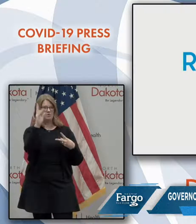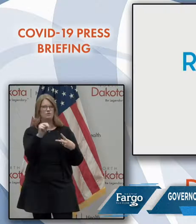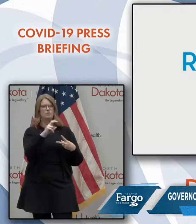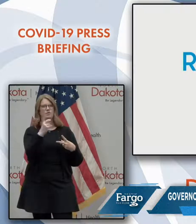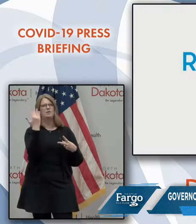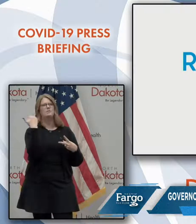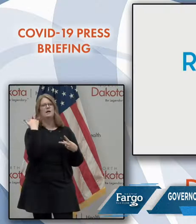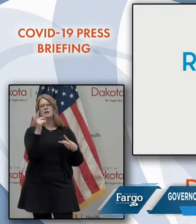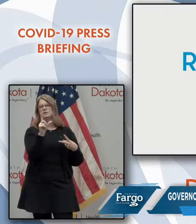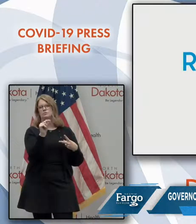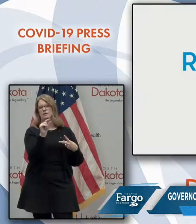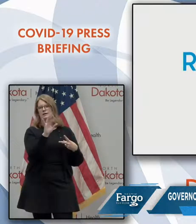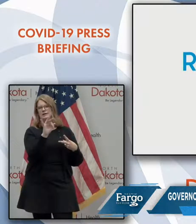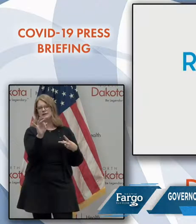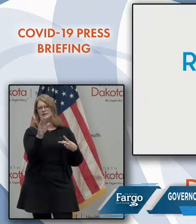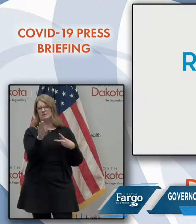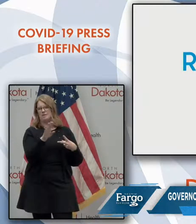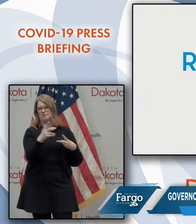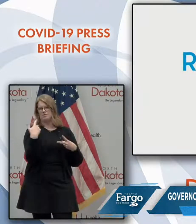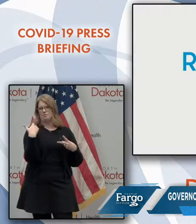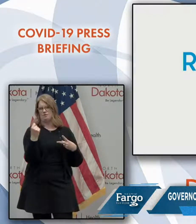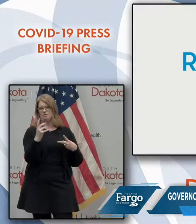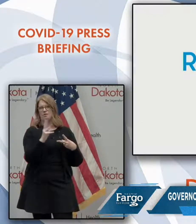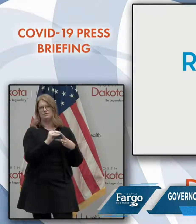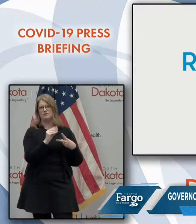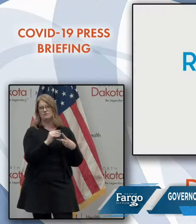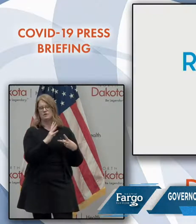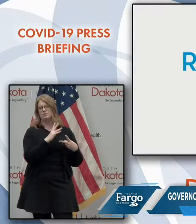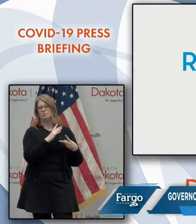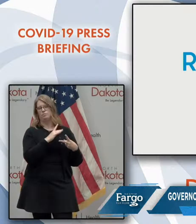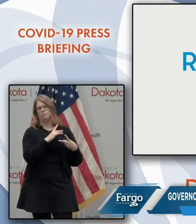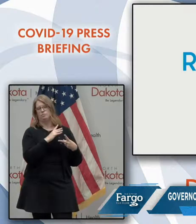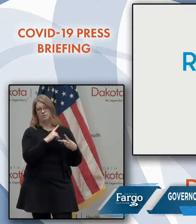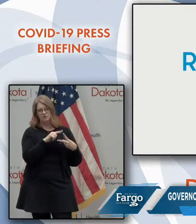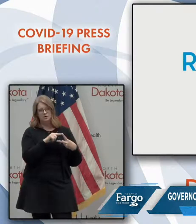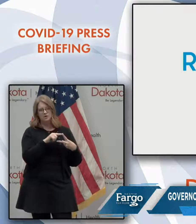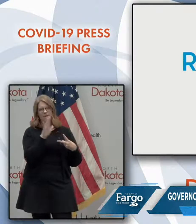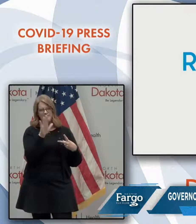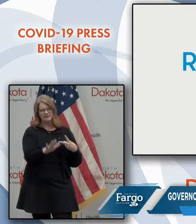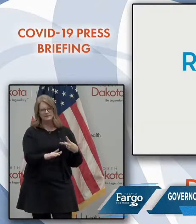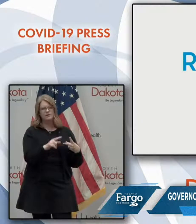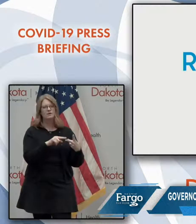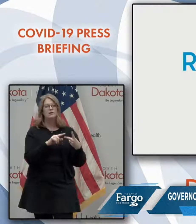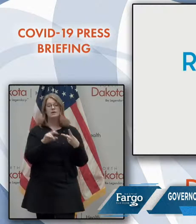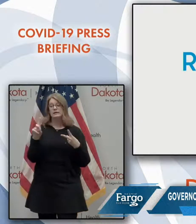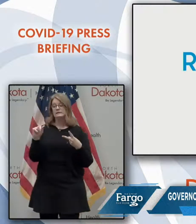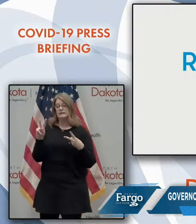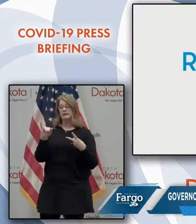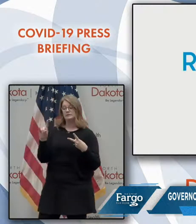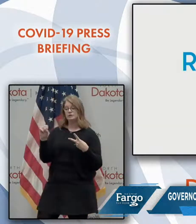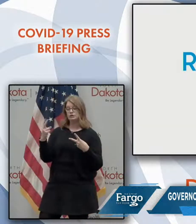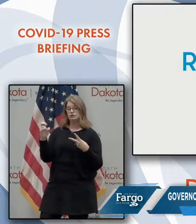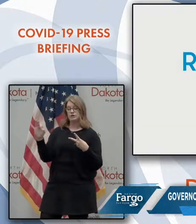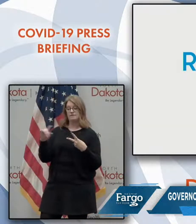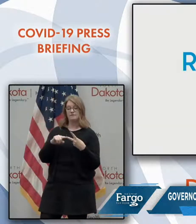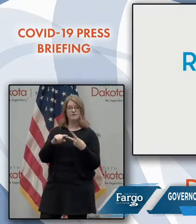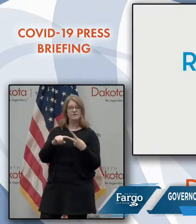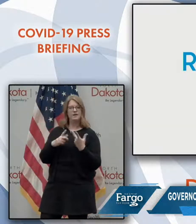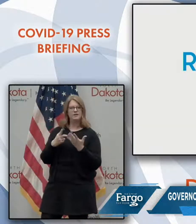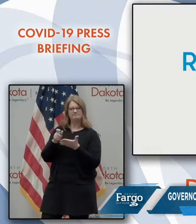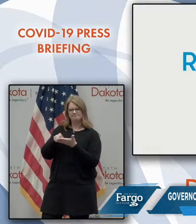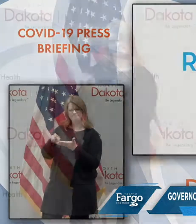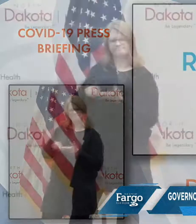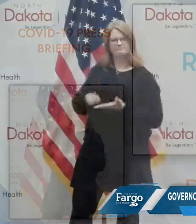in 2019 at the Behavioral Health Conference and did a fantastic job. David Sheff chronicled